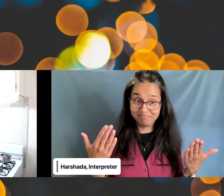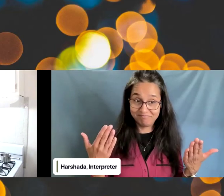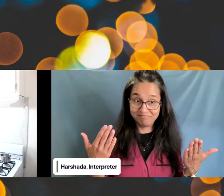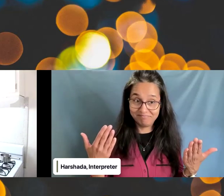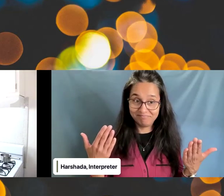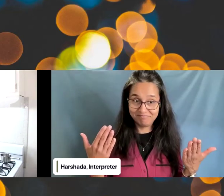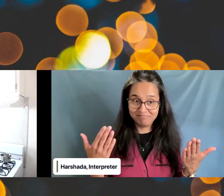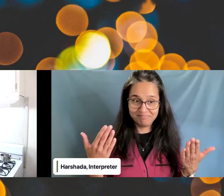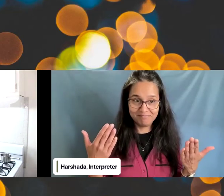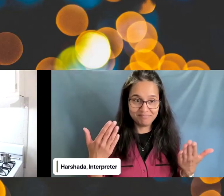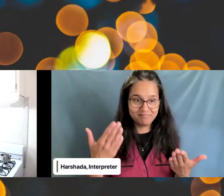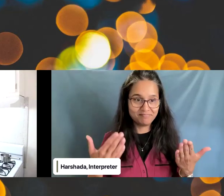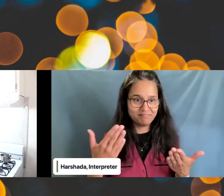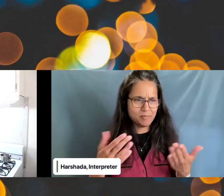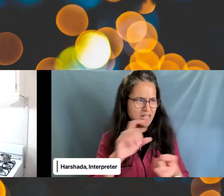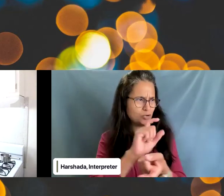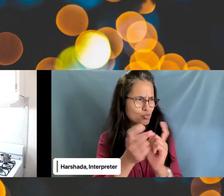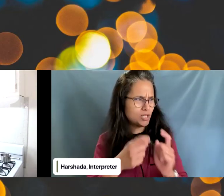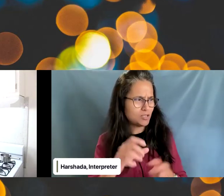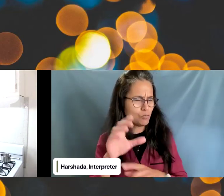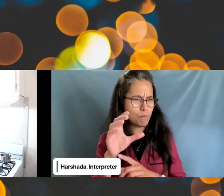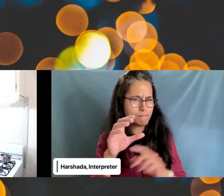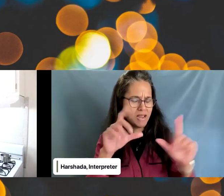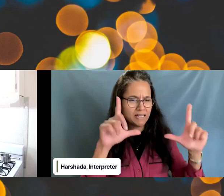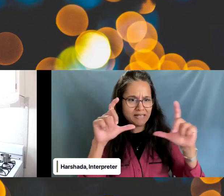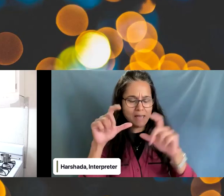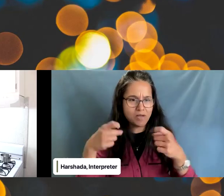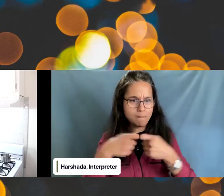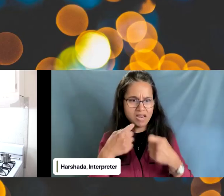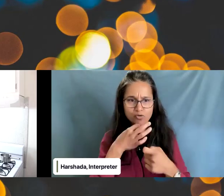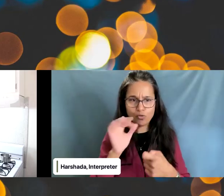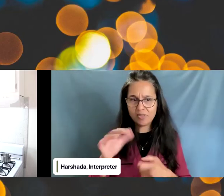I might have to change my camera battery soon, but that's fine. Are we all good?